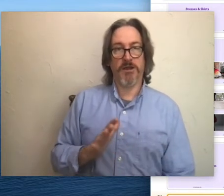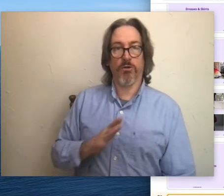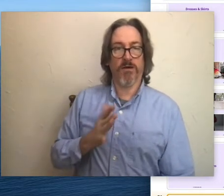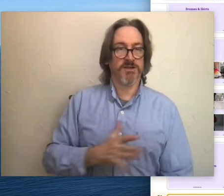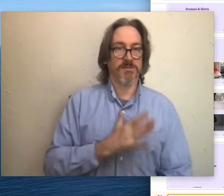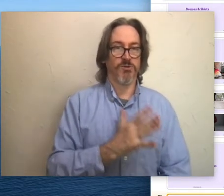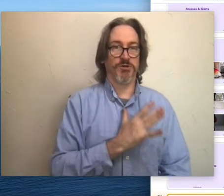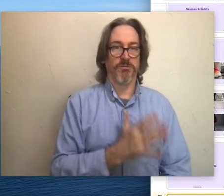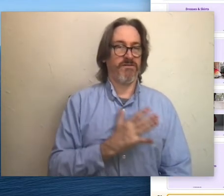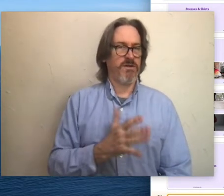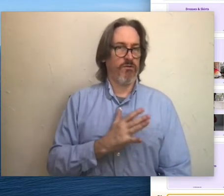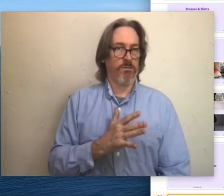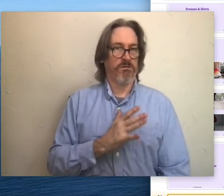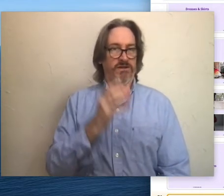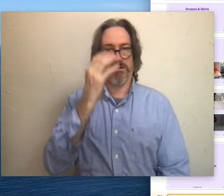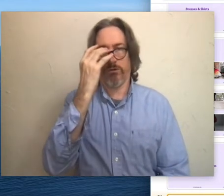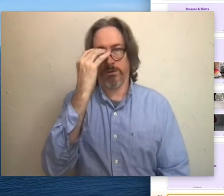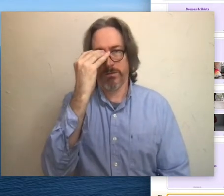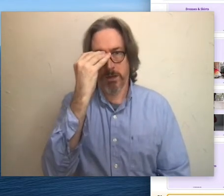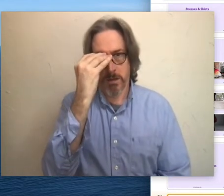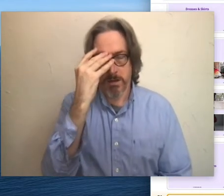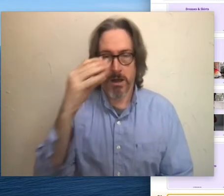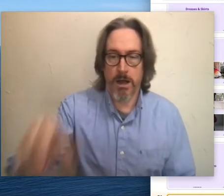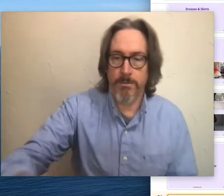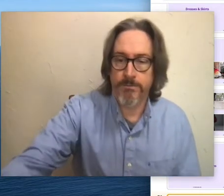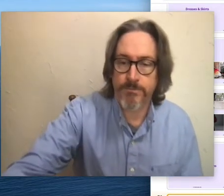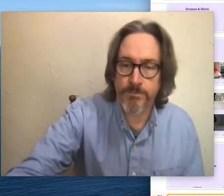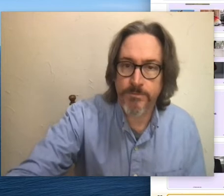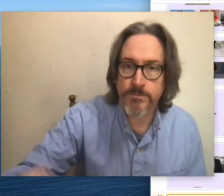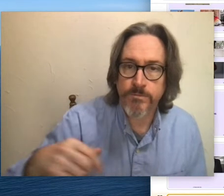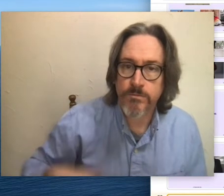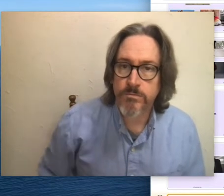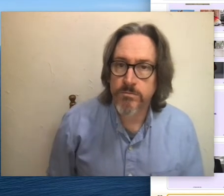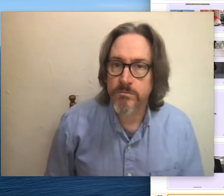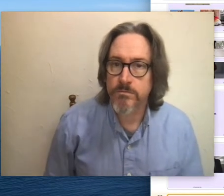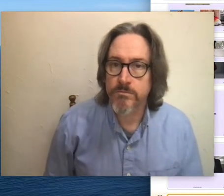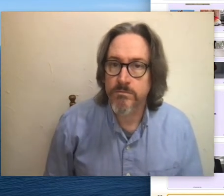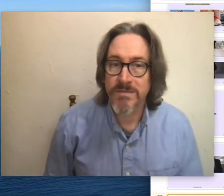and then we oftentimes will do very formal, very formal.